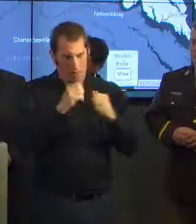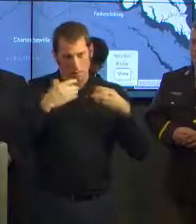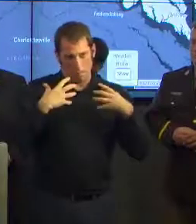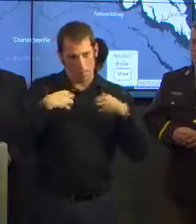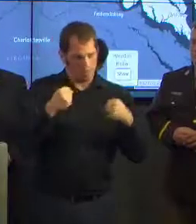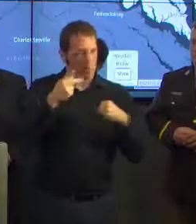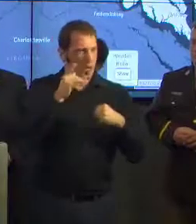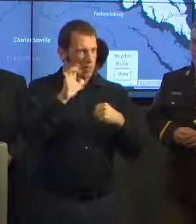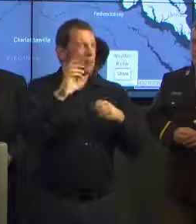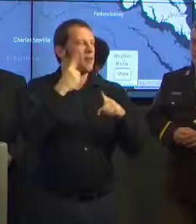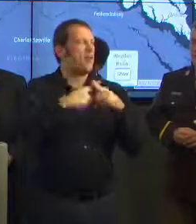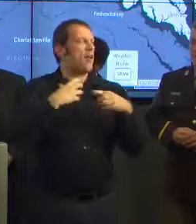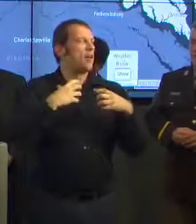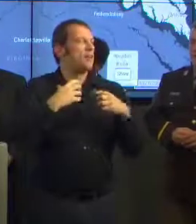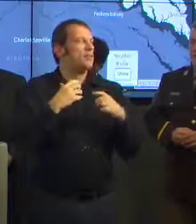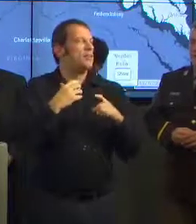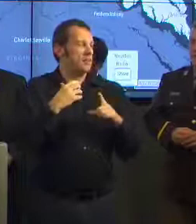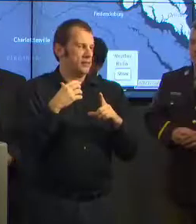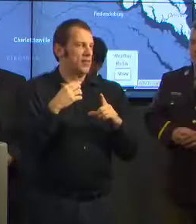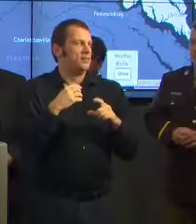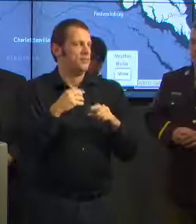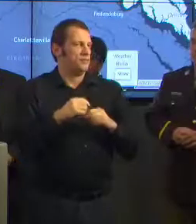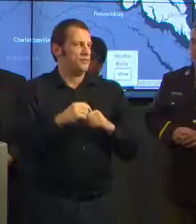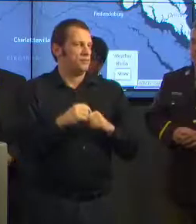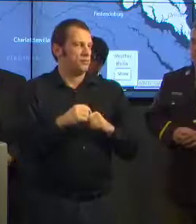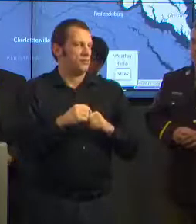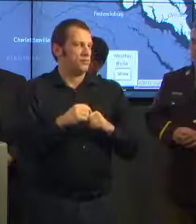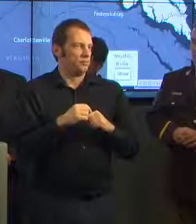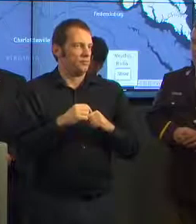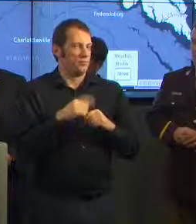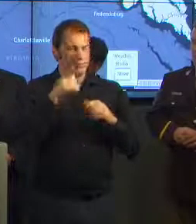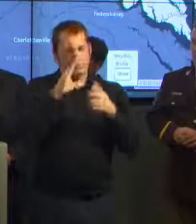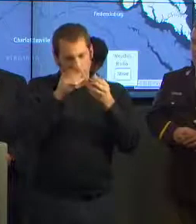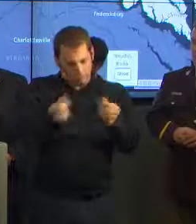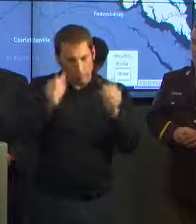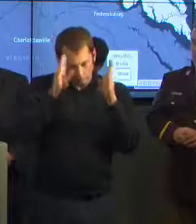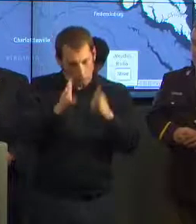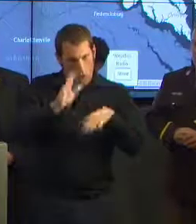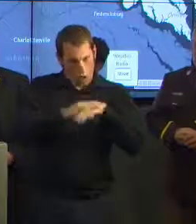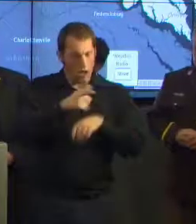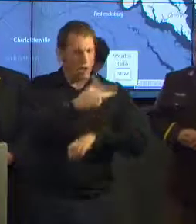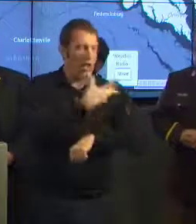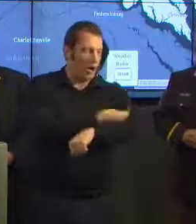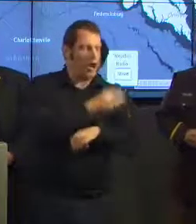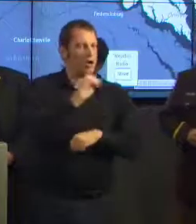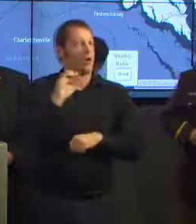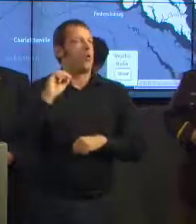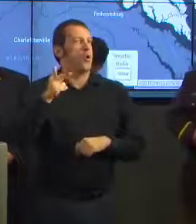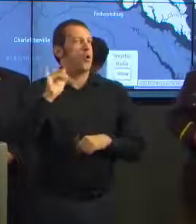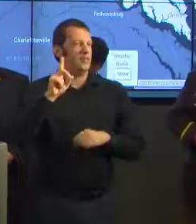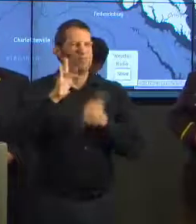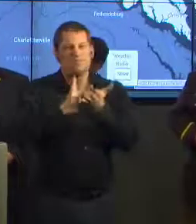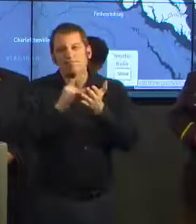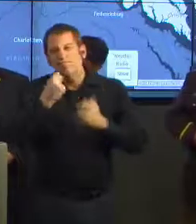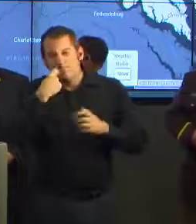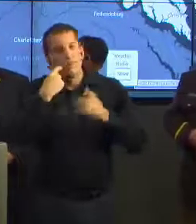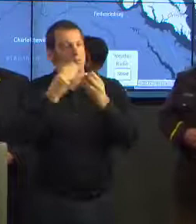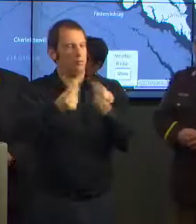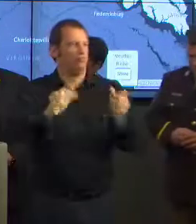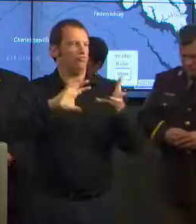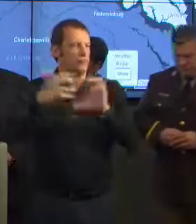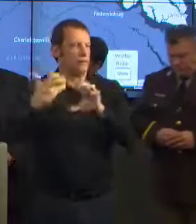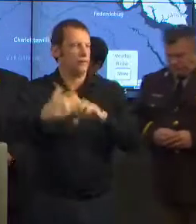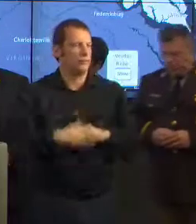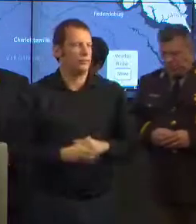and opioid crisis. Finally, I'm also pleased today to announce that Clay